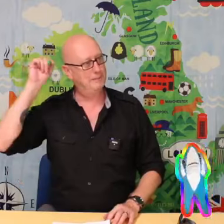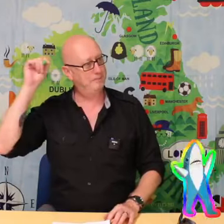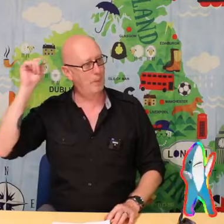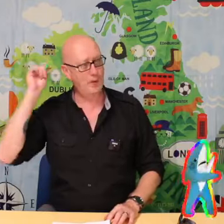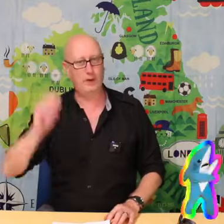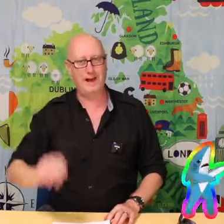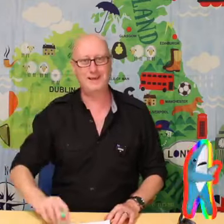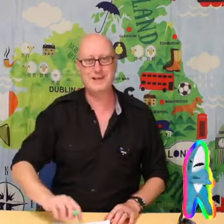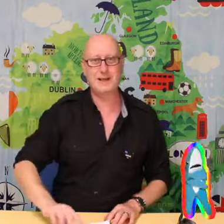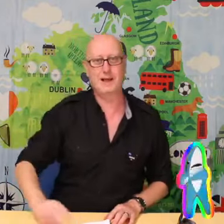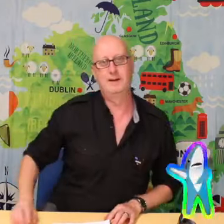up the old Aldi there.